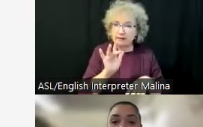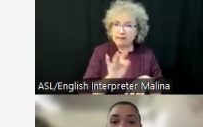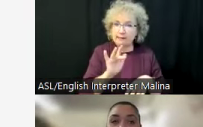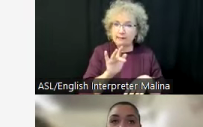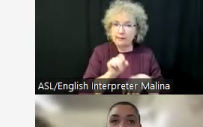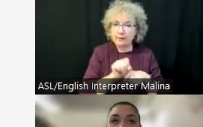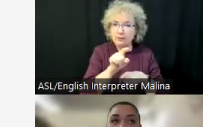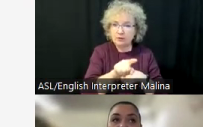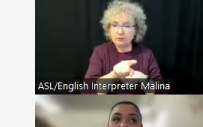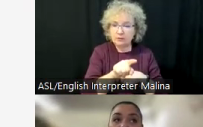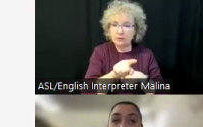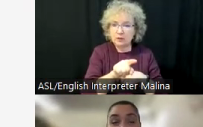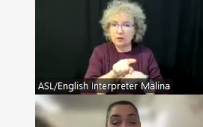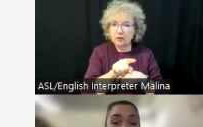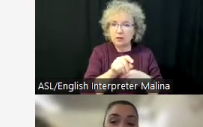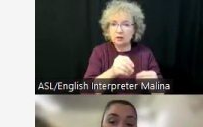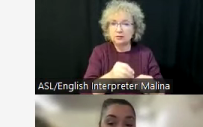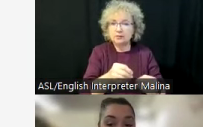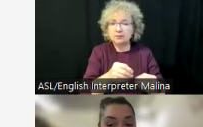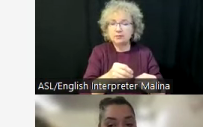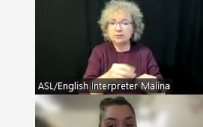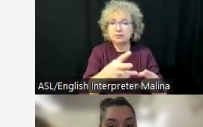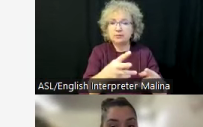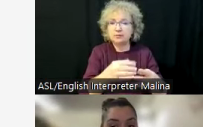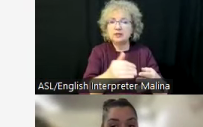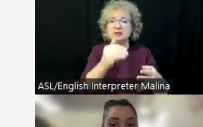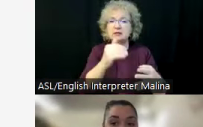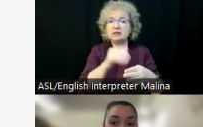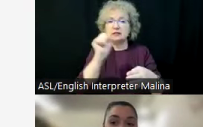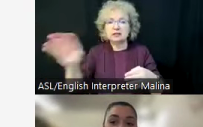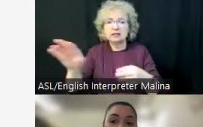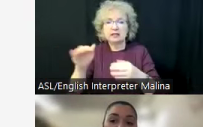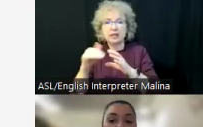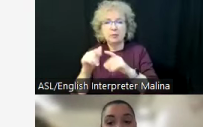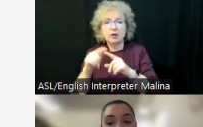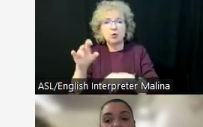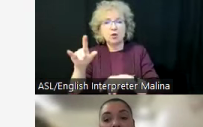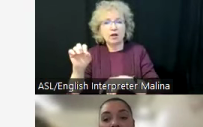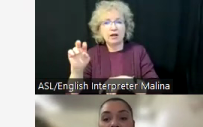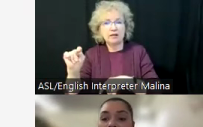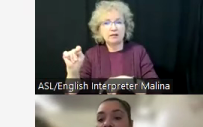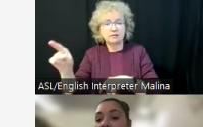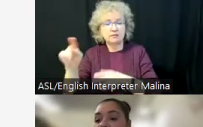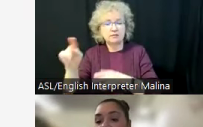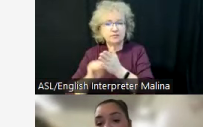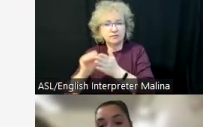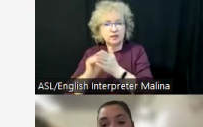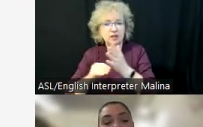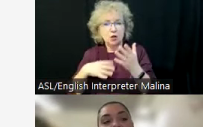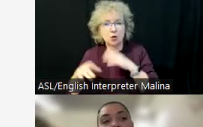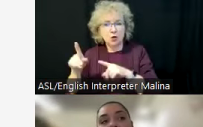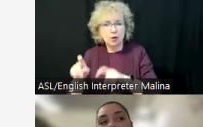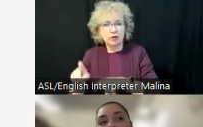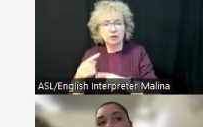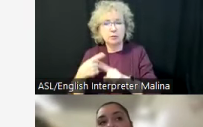then generate an email that it will send out to the client for them to do a clothing questionnaire and a demographic intake.